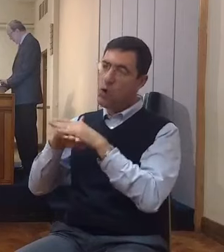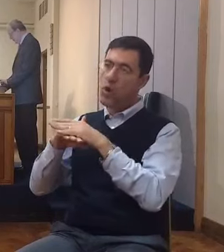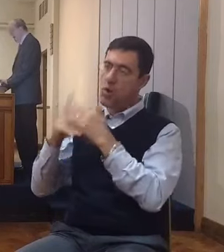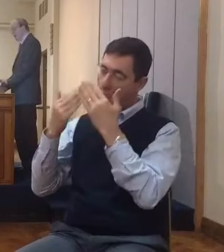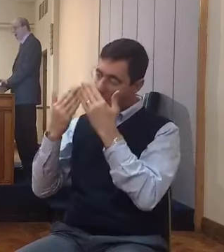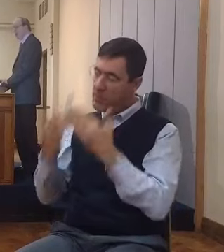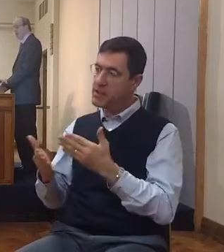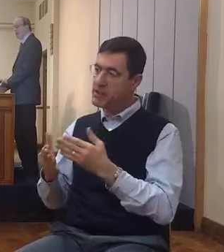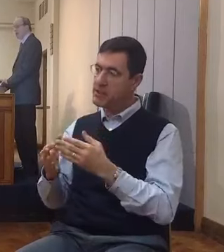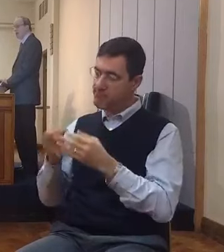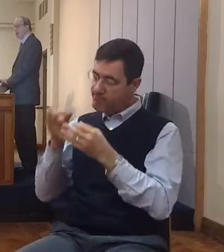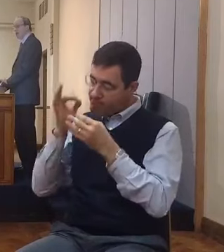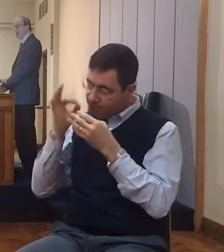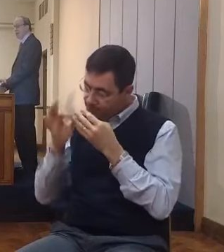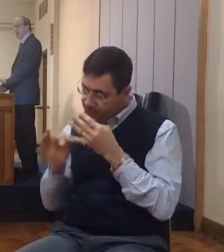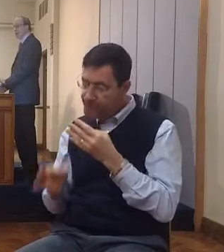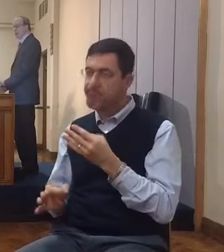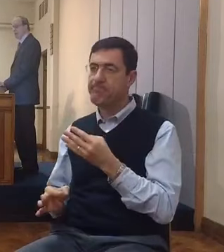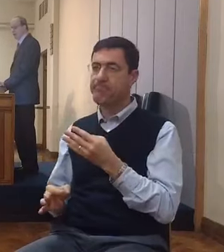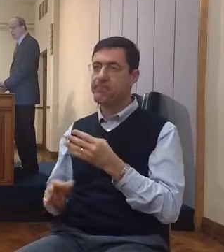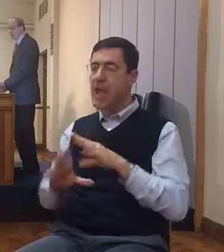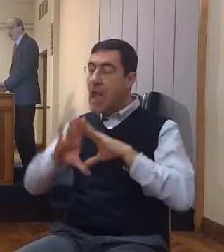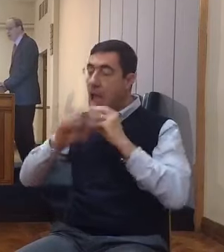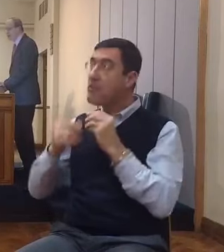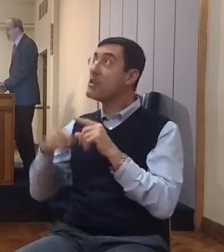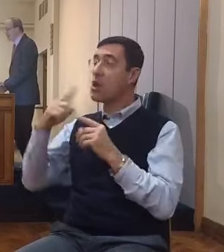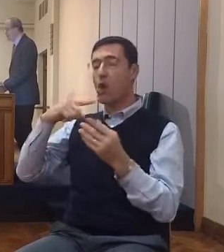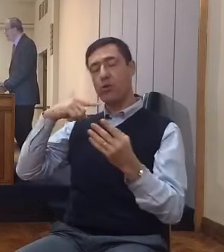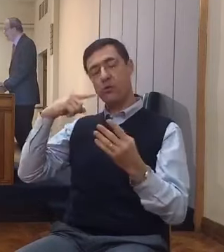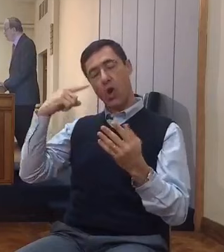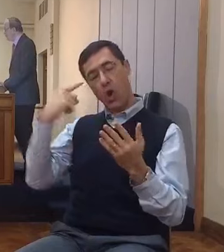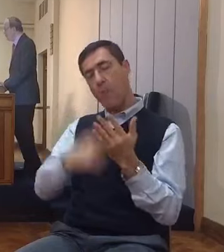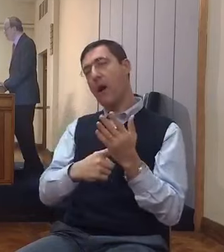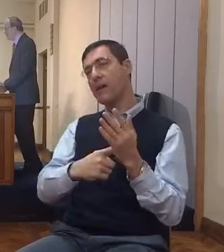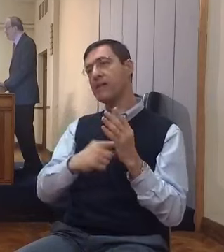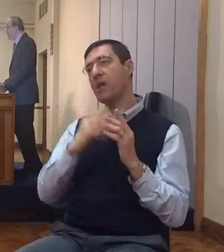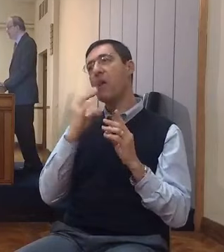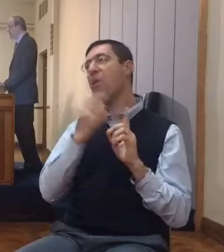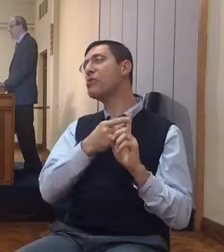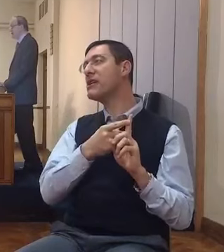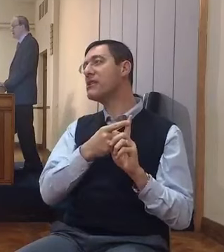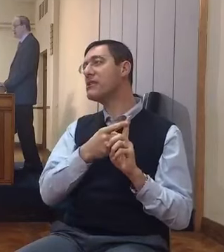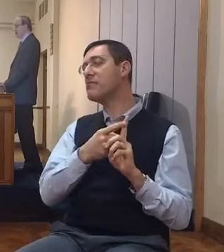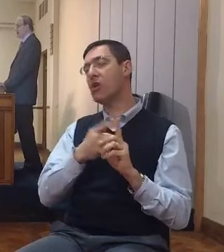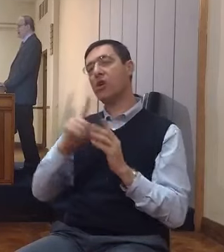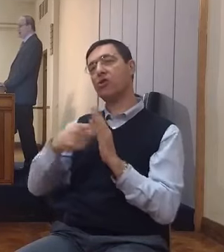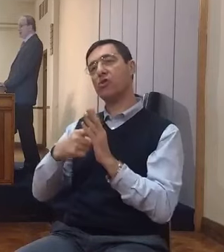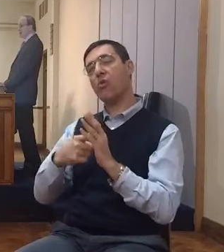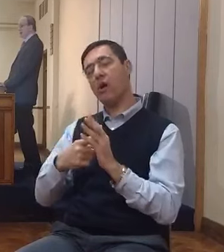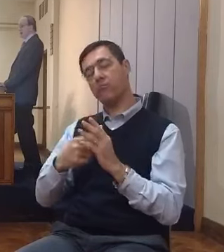Lord commanded Moses. Same with us in our individual lives.